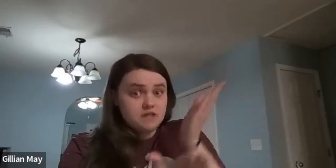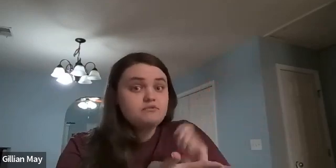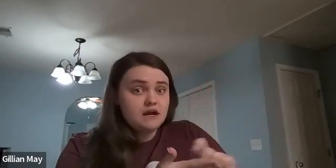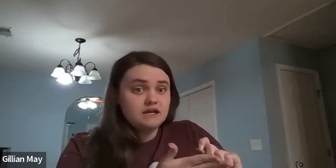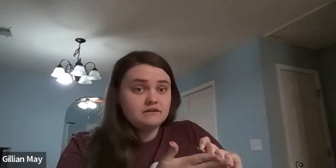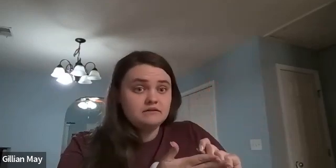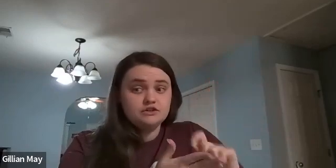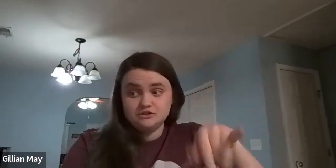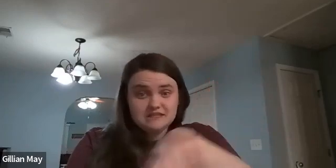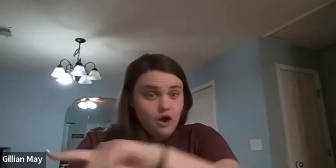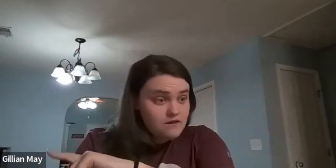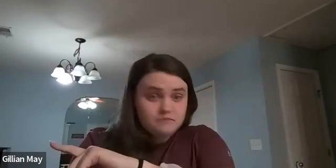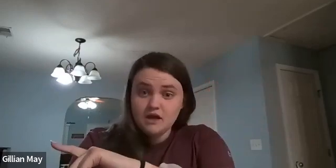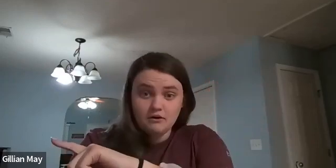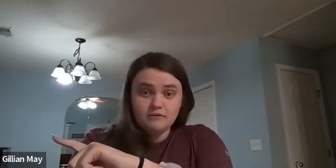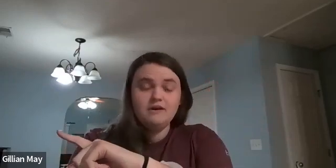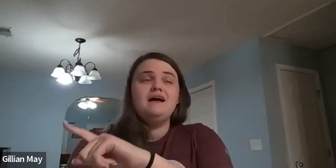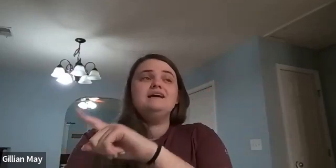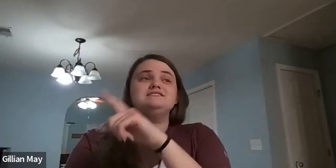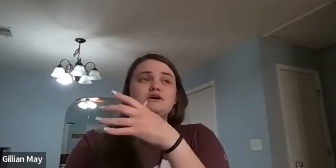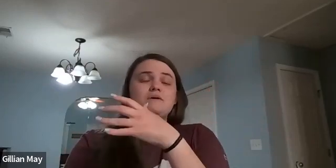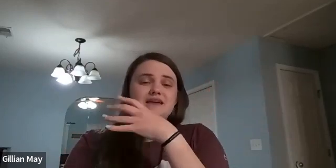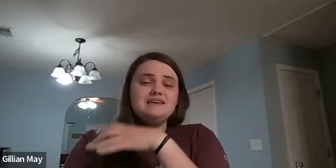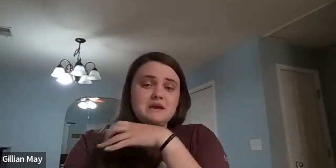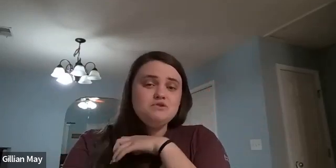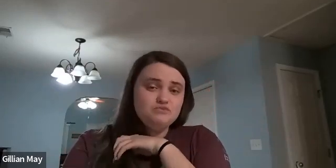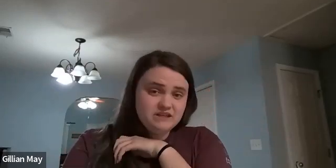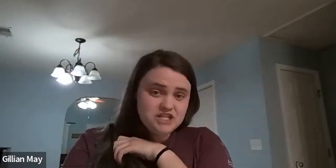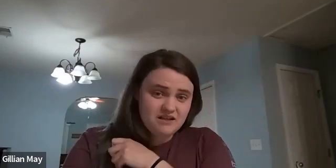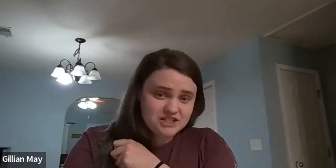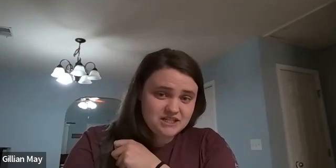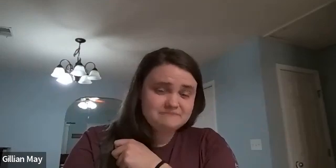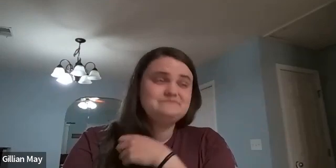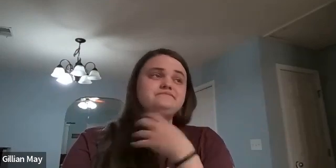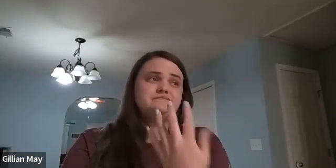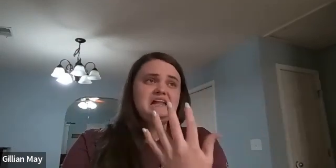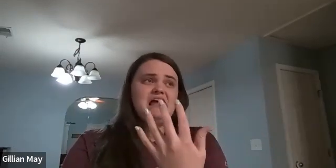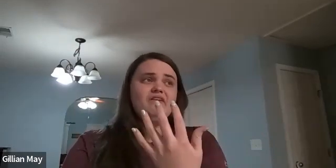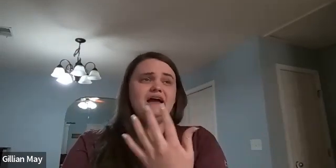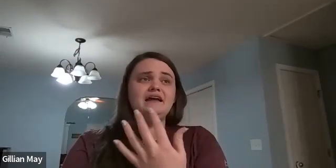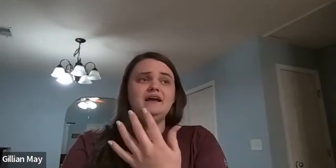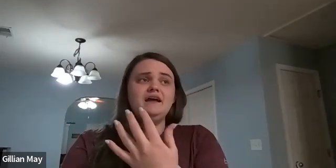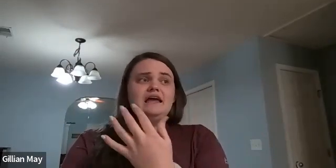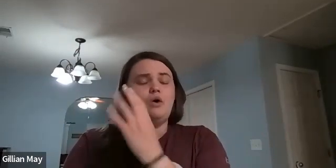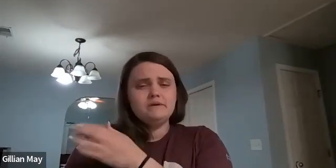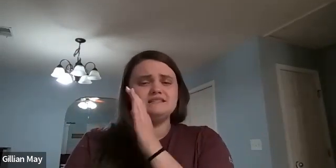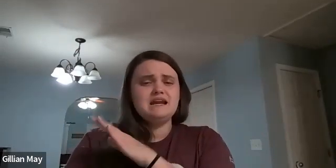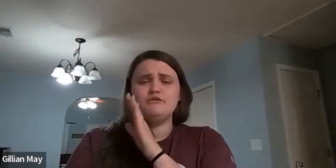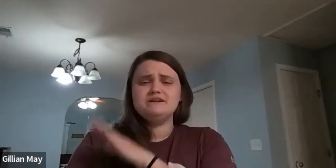stop writing. Do you see all of them? No. So it can be really challenging. Like I always say, it